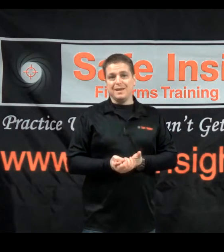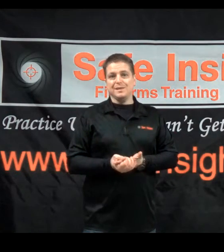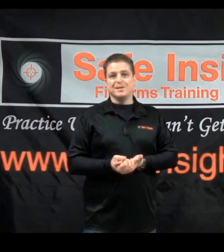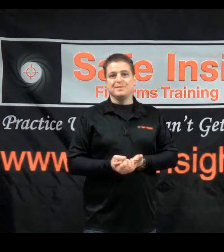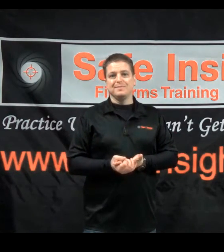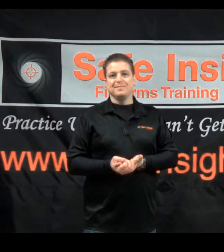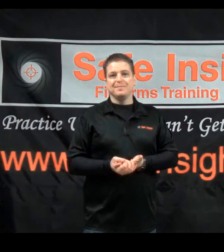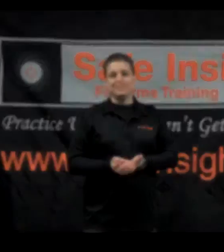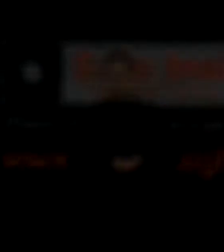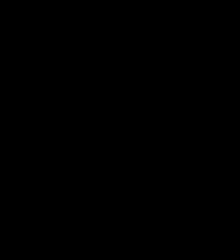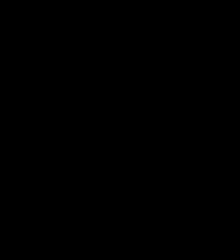needs.